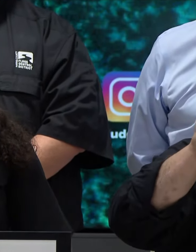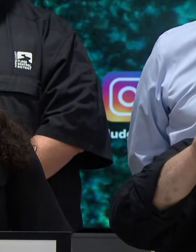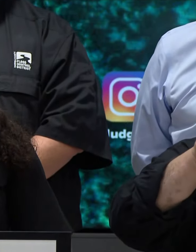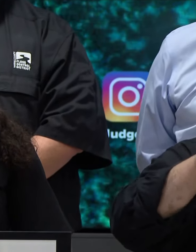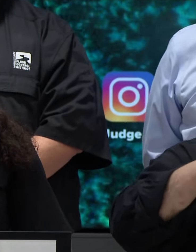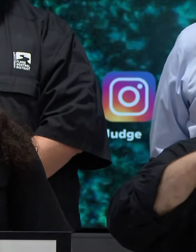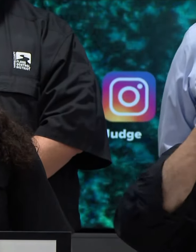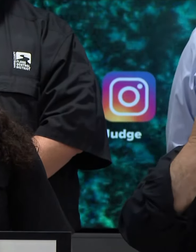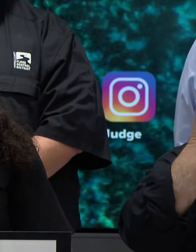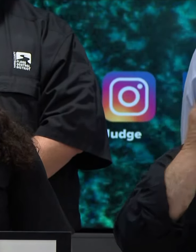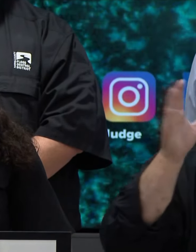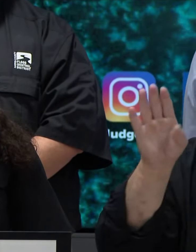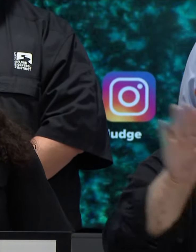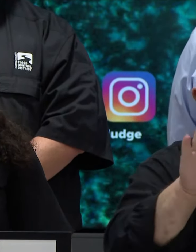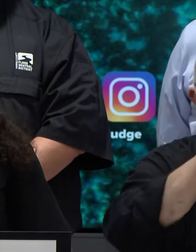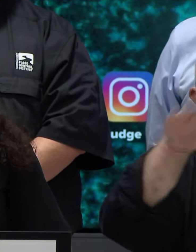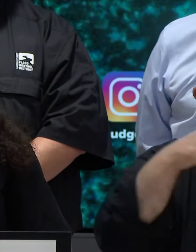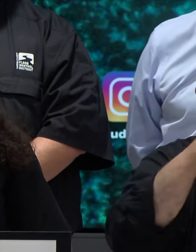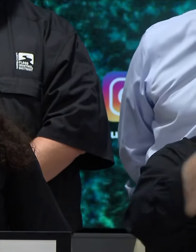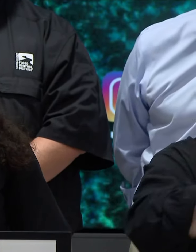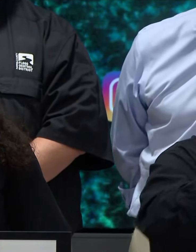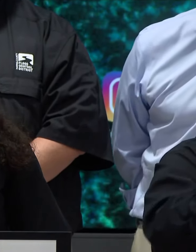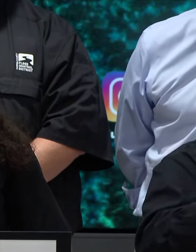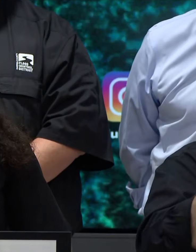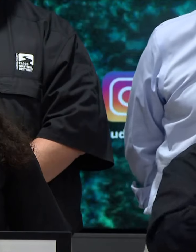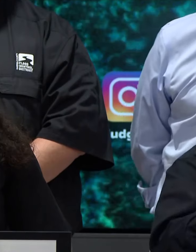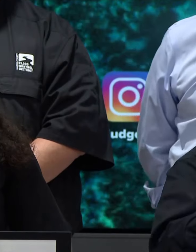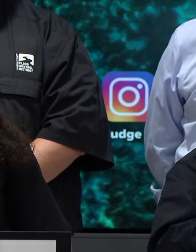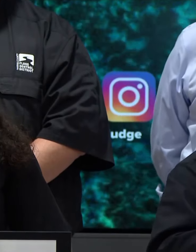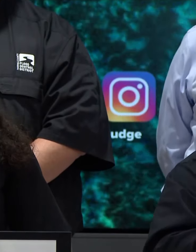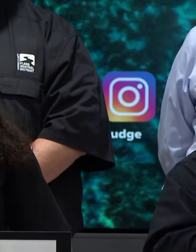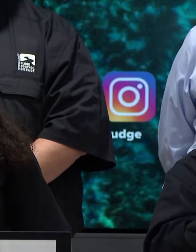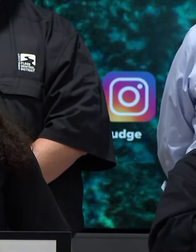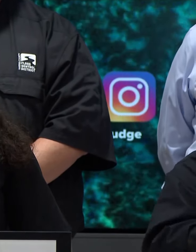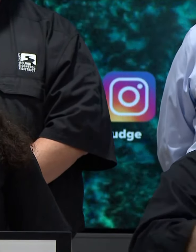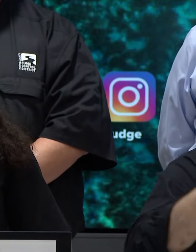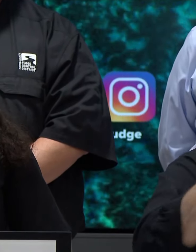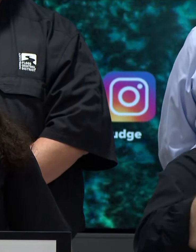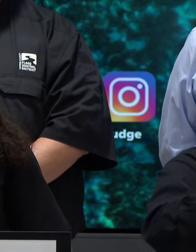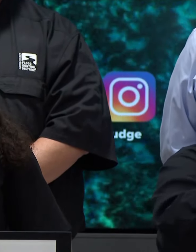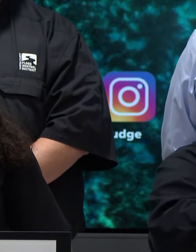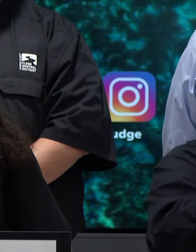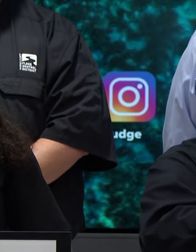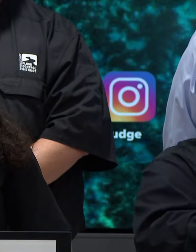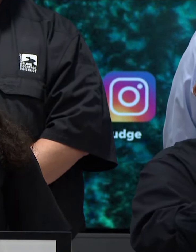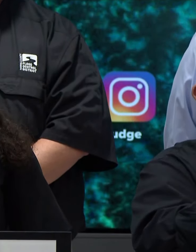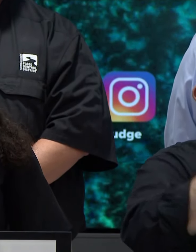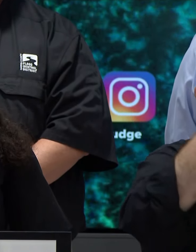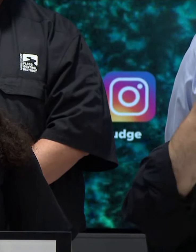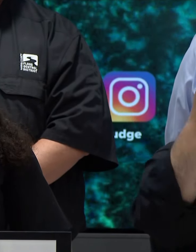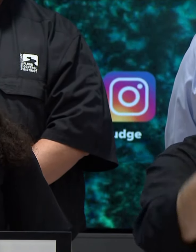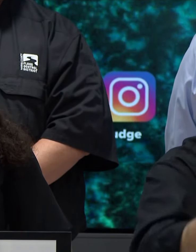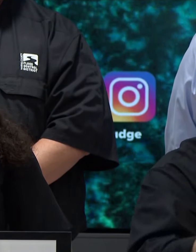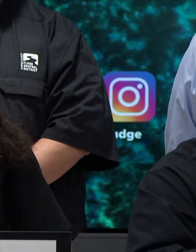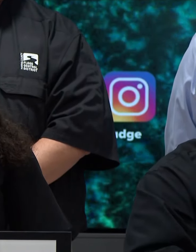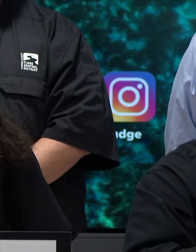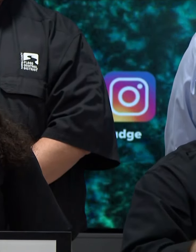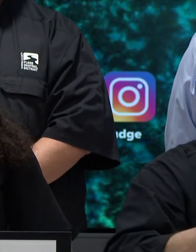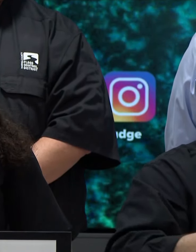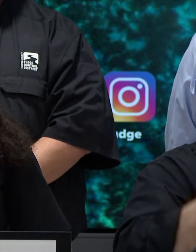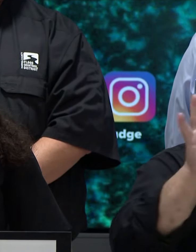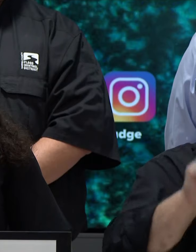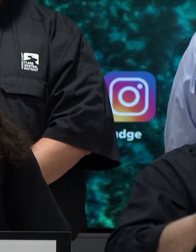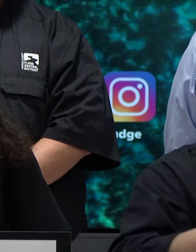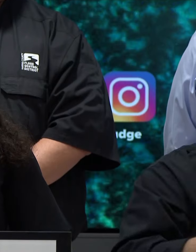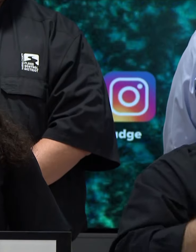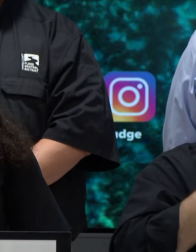down all operating rooms except for two, which meant a lot of even emergency operations were delayed. Obviously impacted their